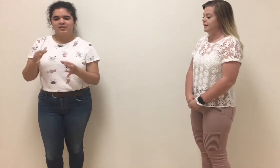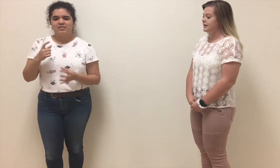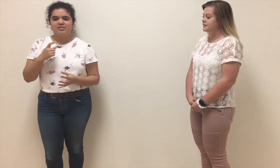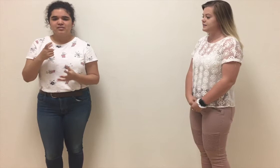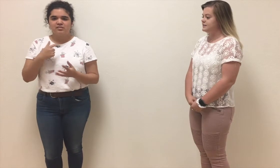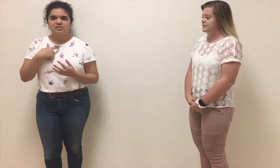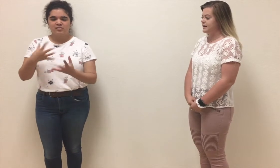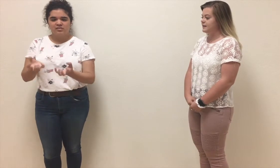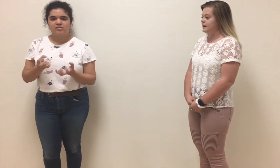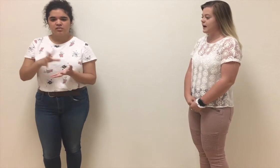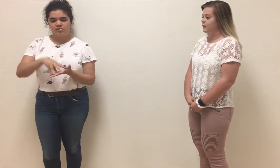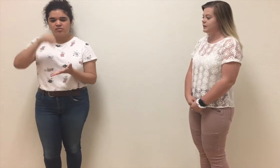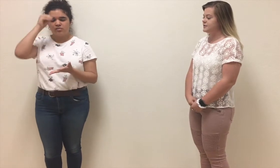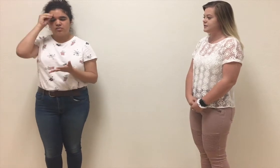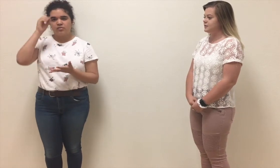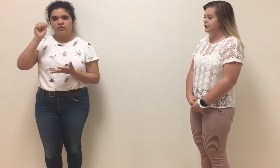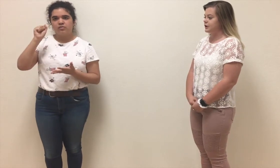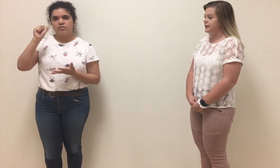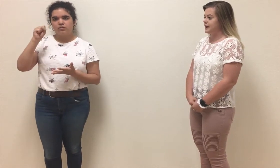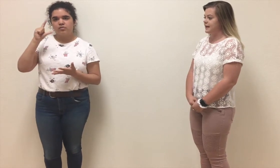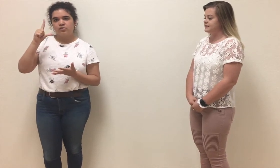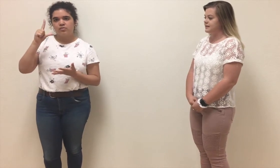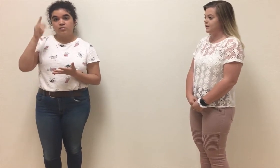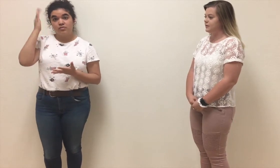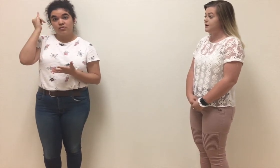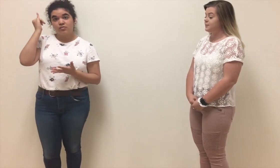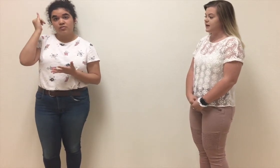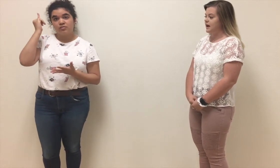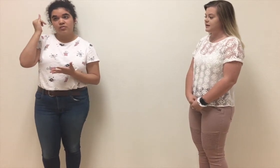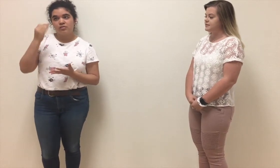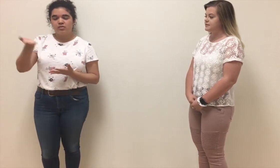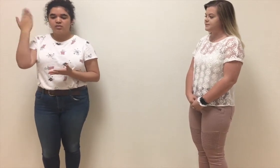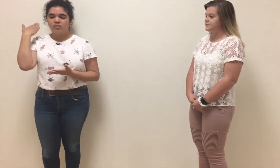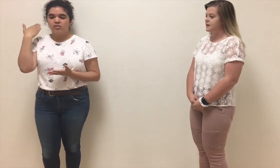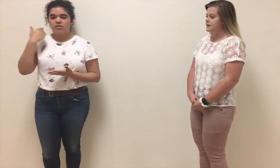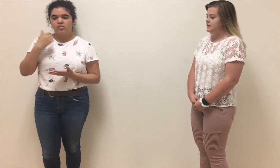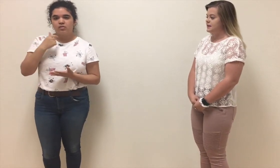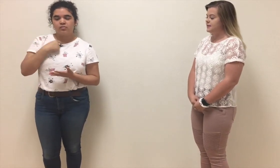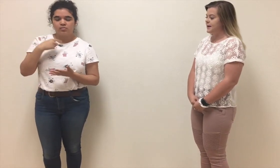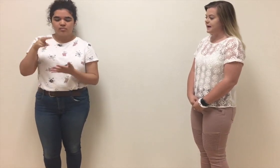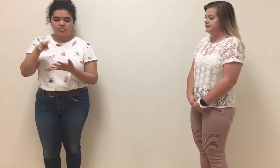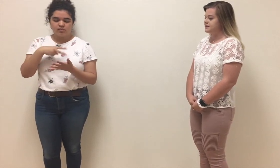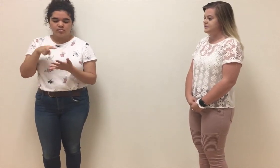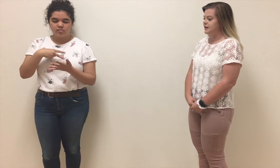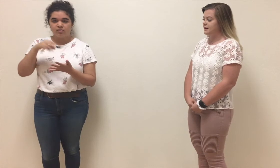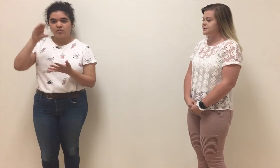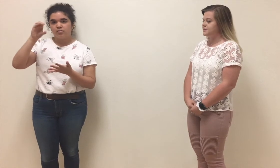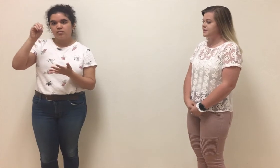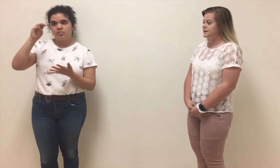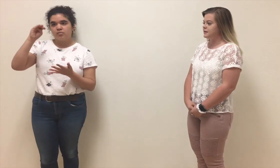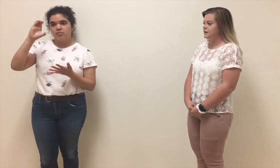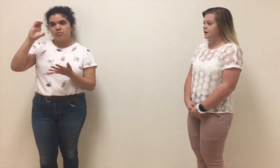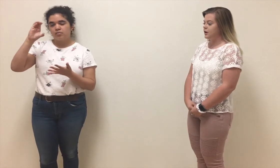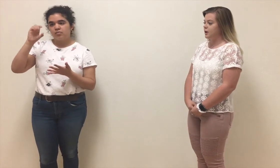I decided I wanted to learn ASL because in the past I was reading a comic